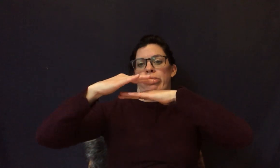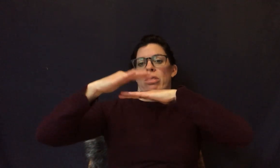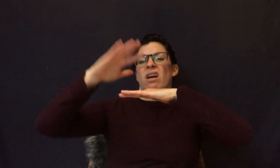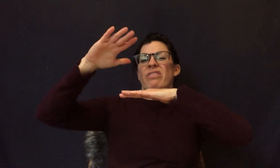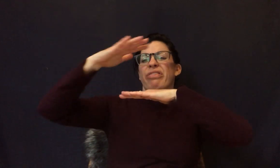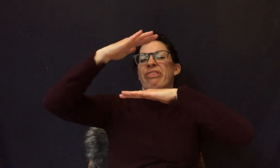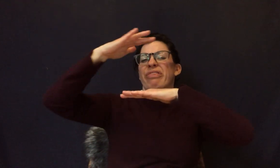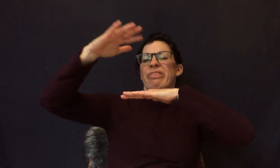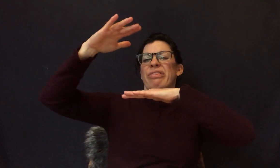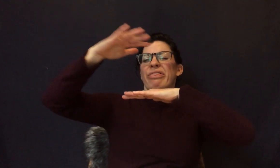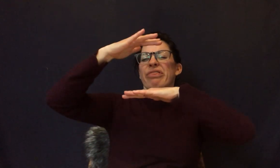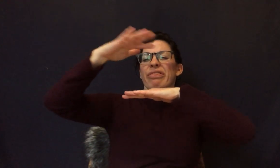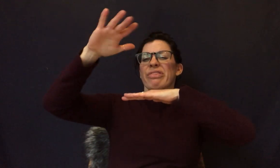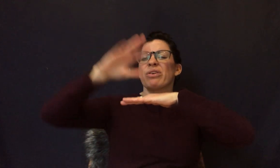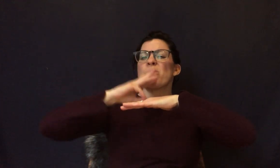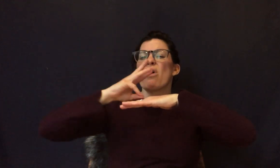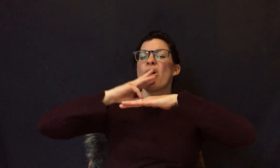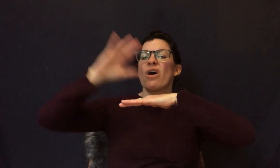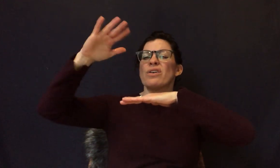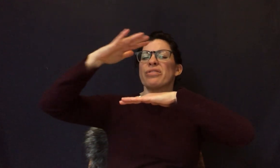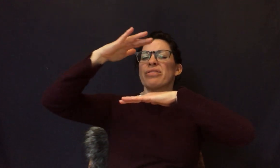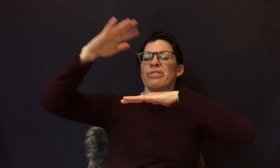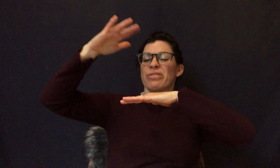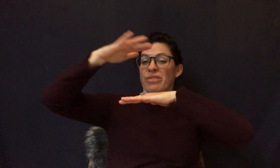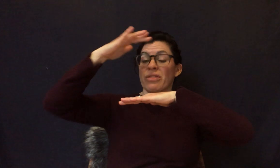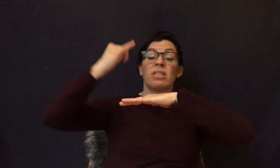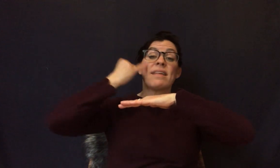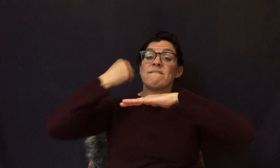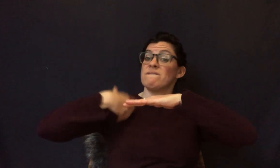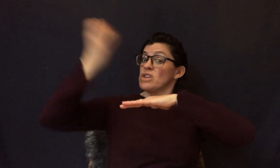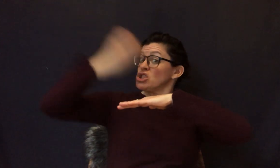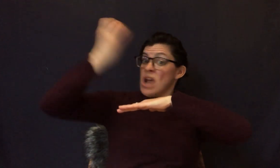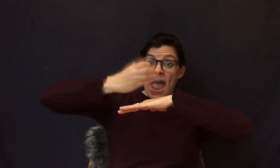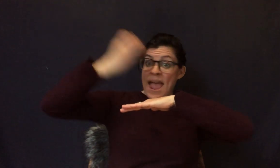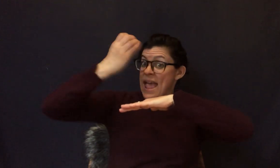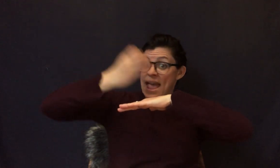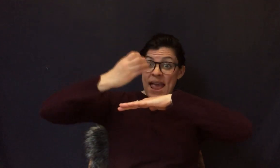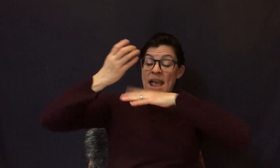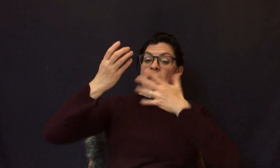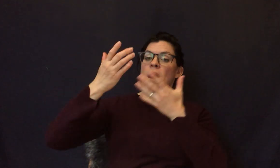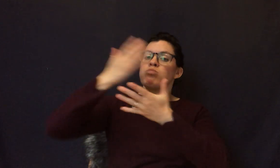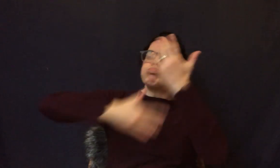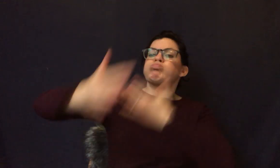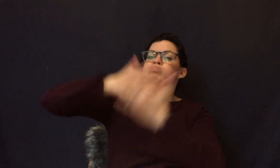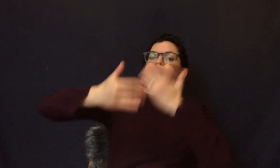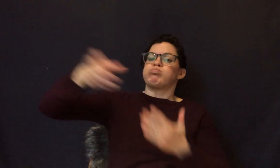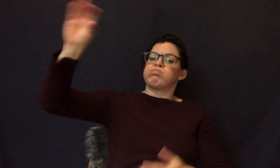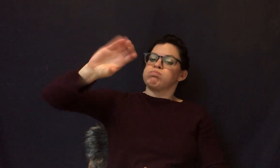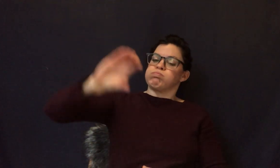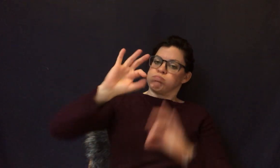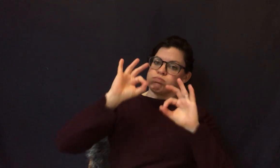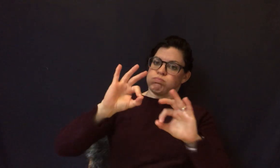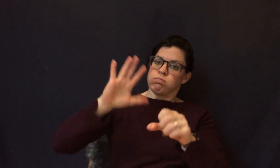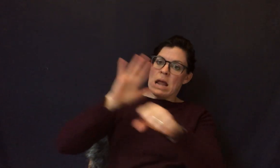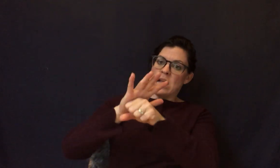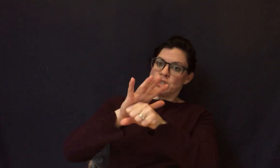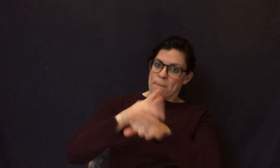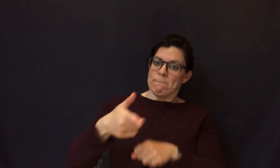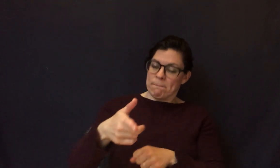Yeah. Okay, and you really don't want that, do you? No. Right. So what do? What's the best thing to do? Take